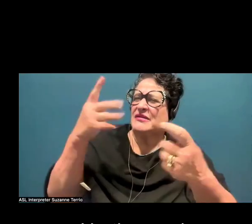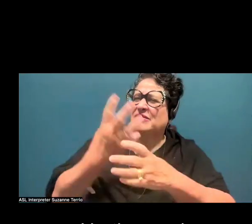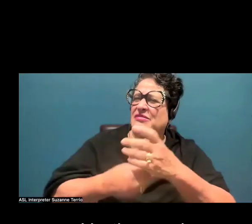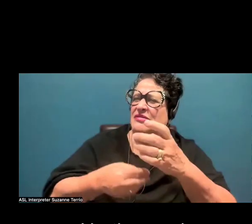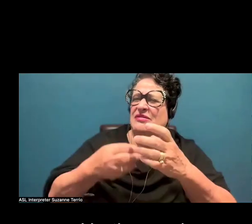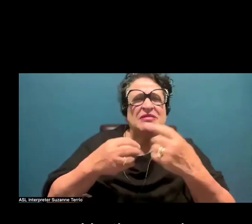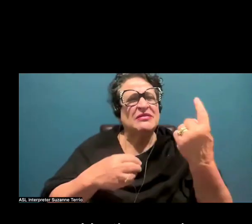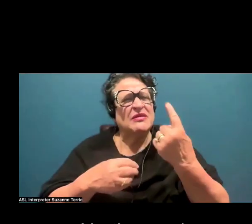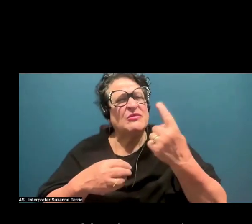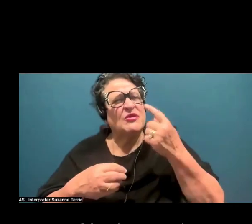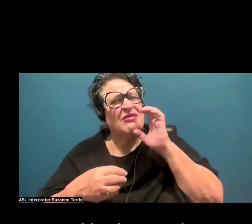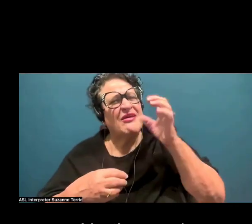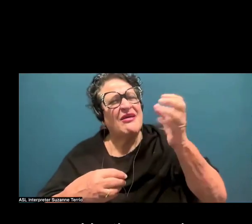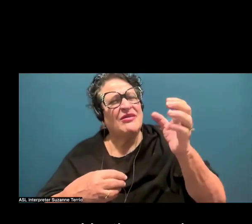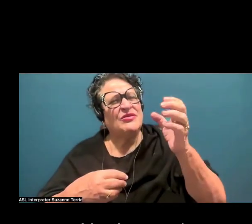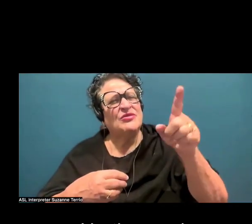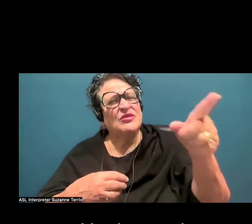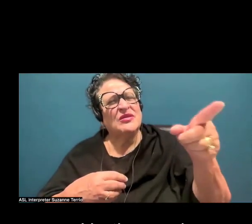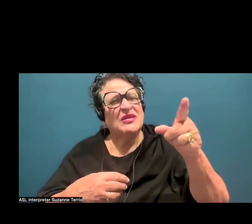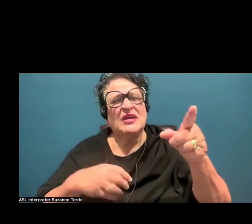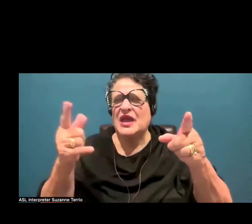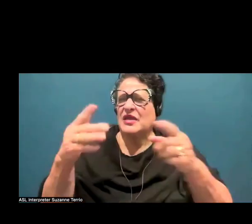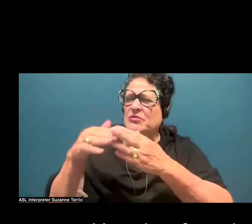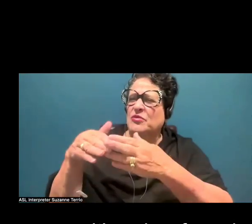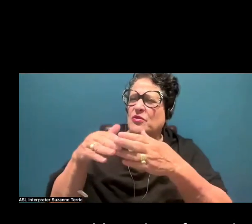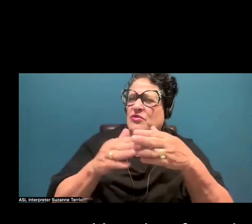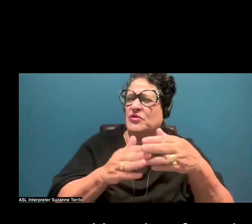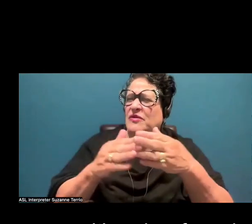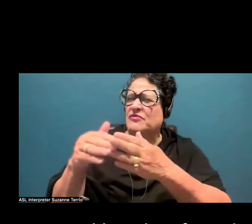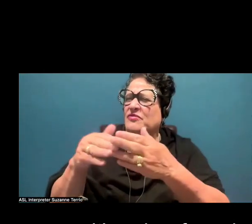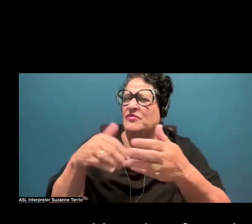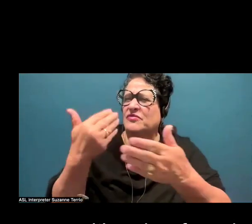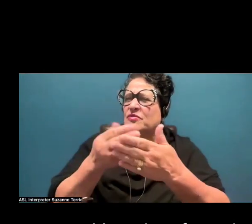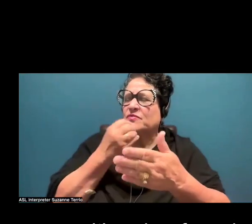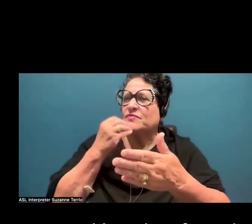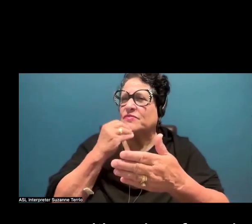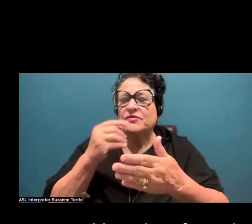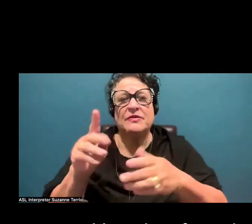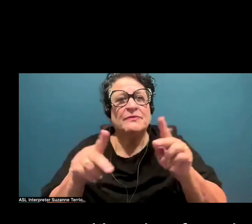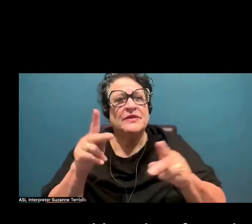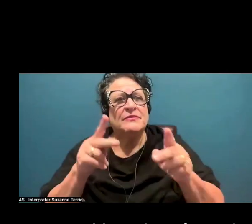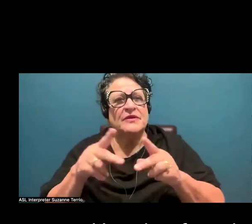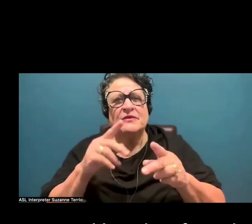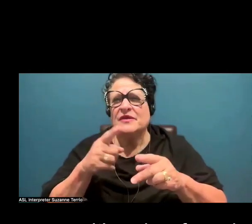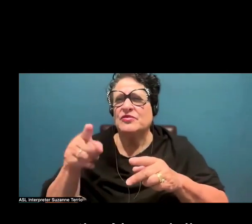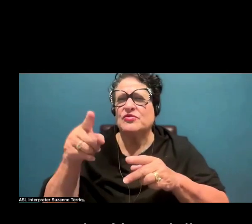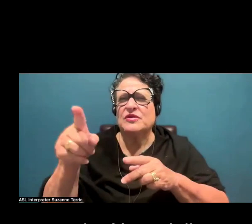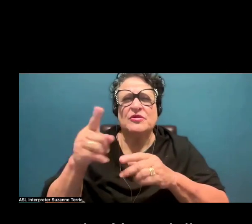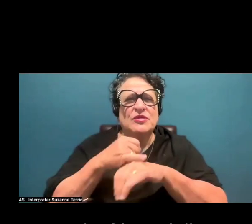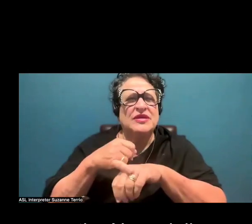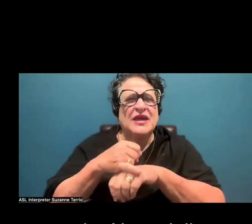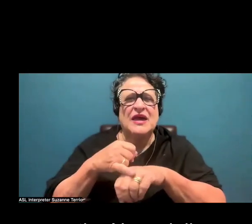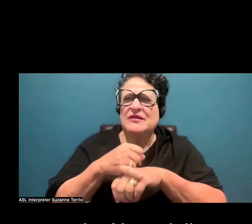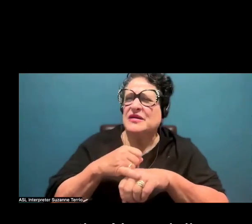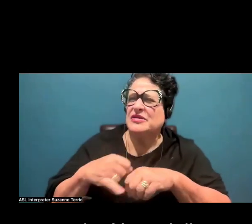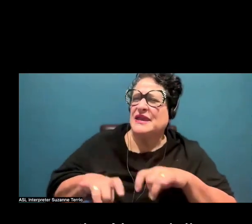someone yells, and out of the trees, there's boat shift coming home. It's only a few who can make the trip all the way across the island to where the Navy